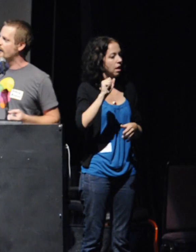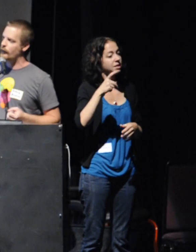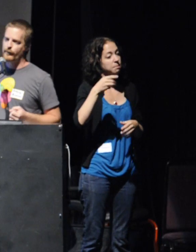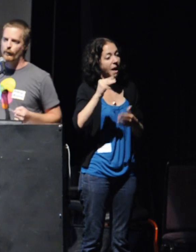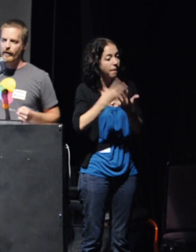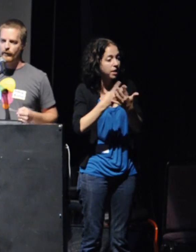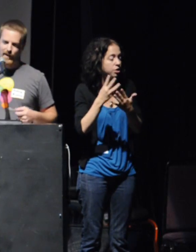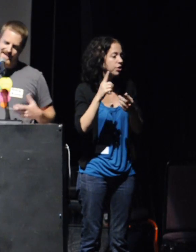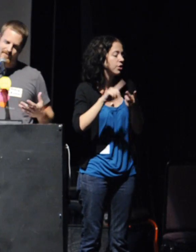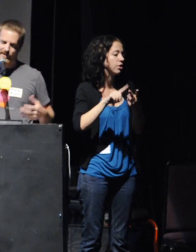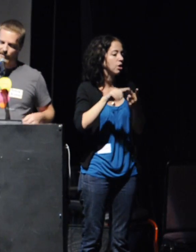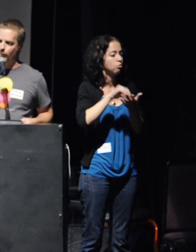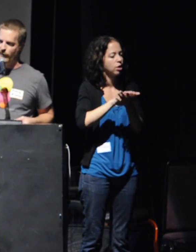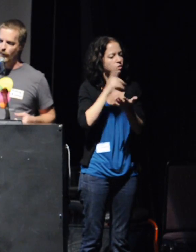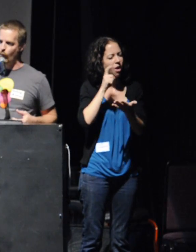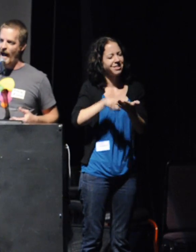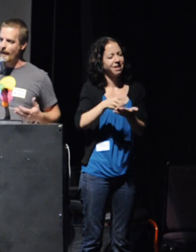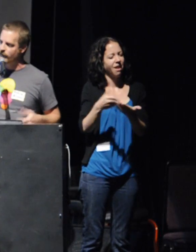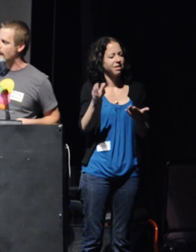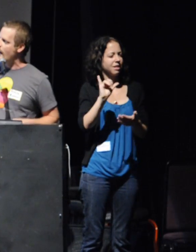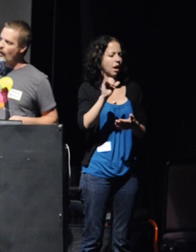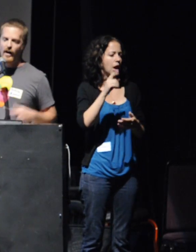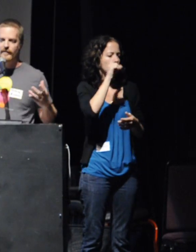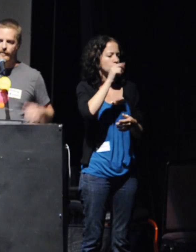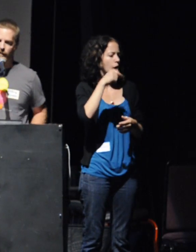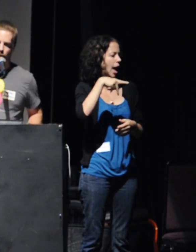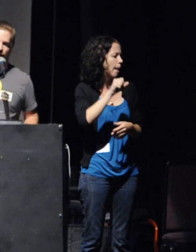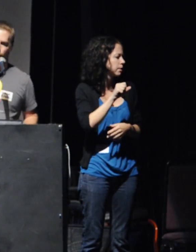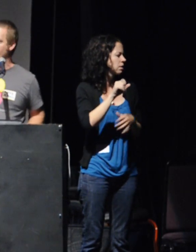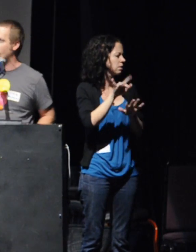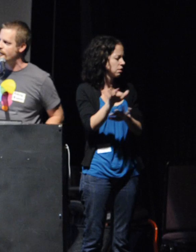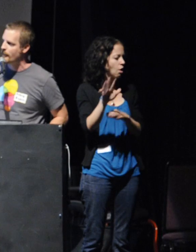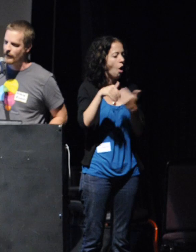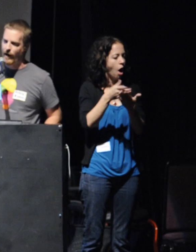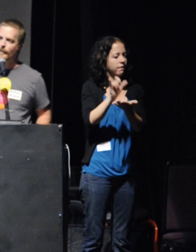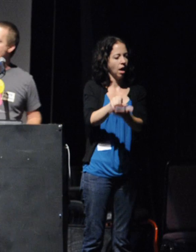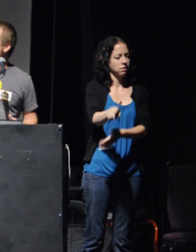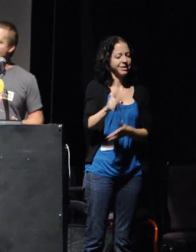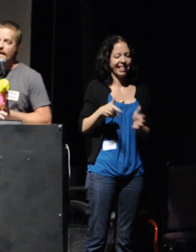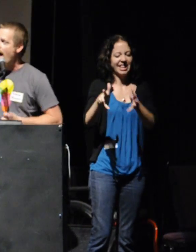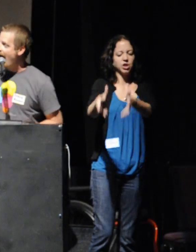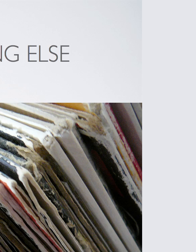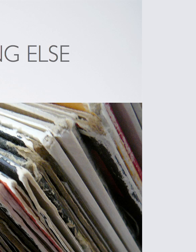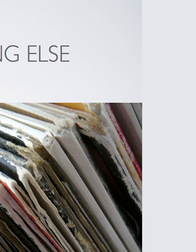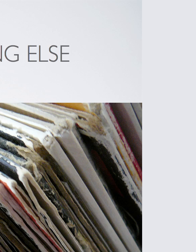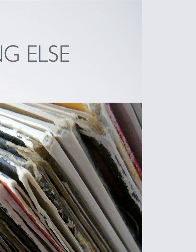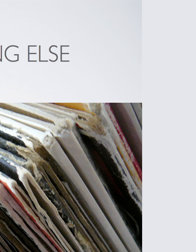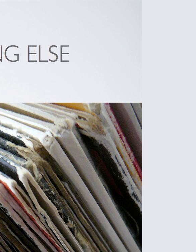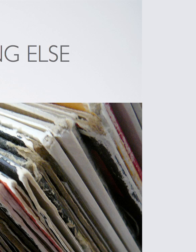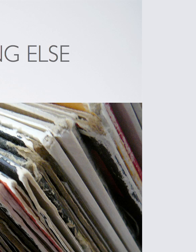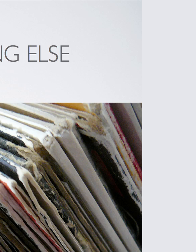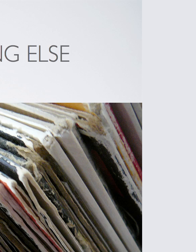filtering. It's used for records for identifying stuff with like Google Apps and all kinds of things. So text records are the dumping ground. All right, after that,